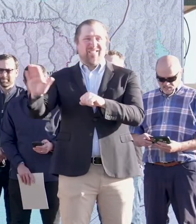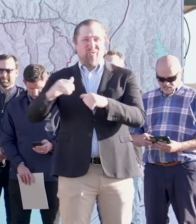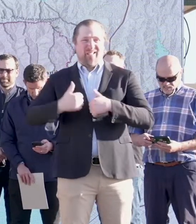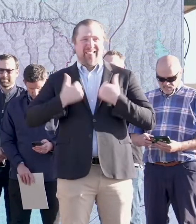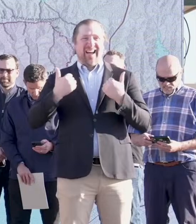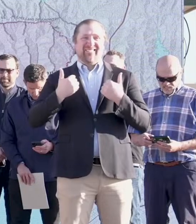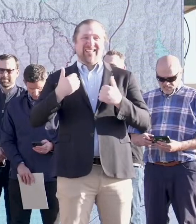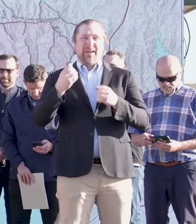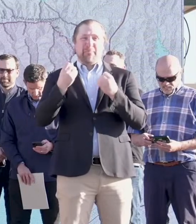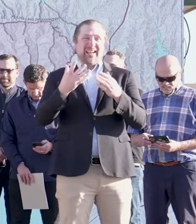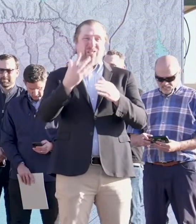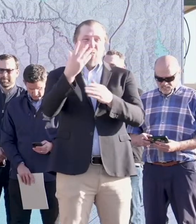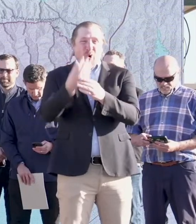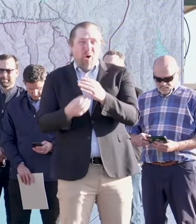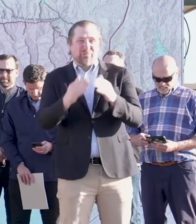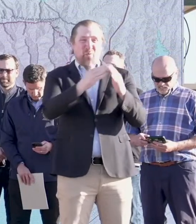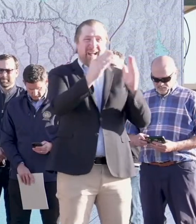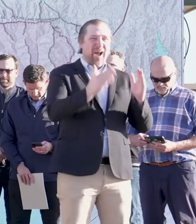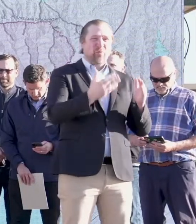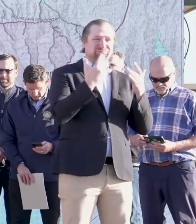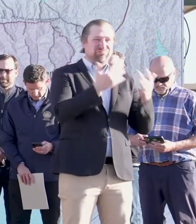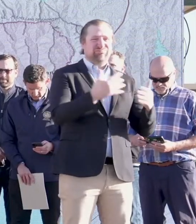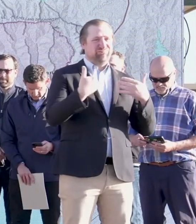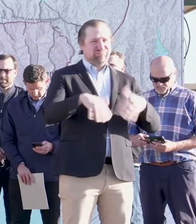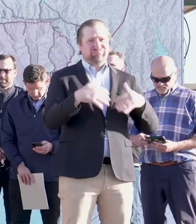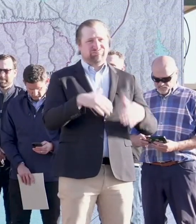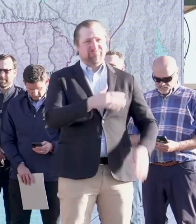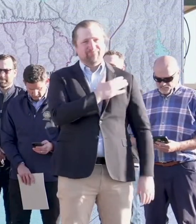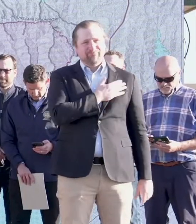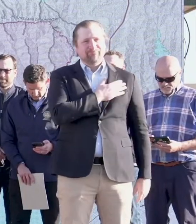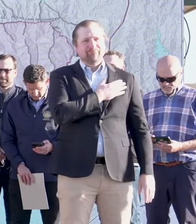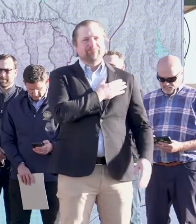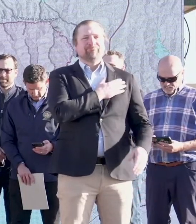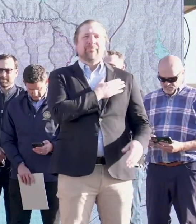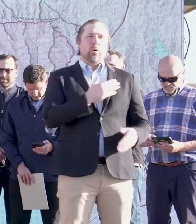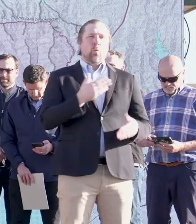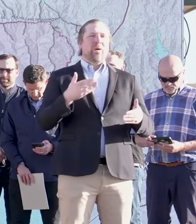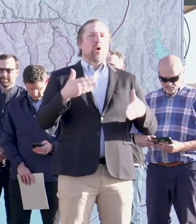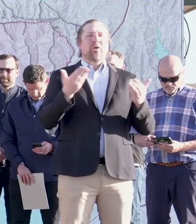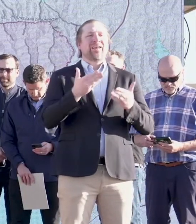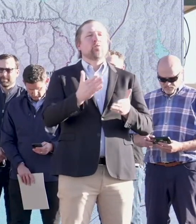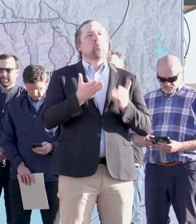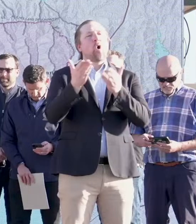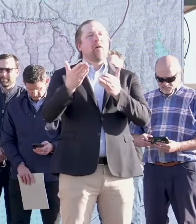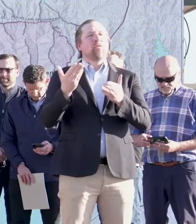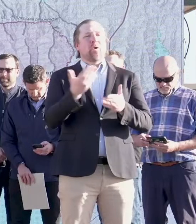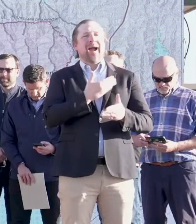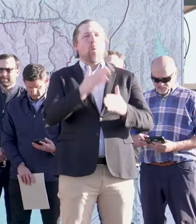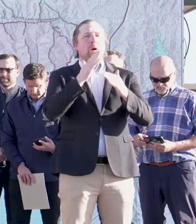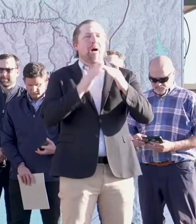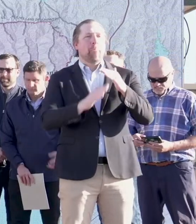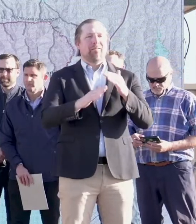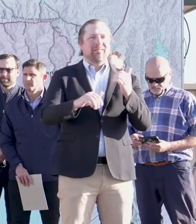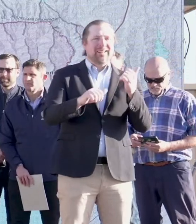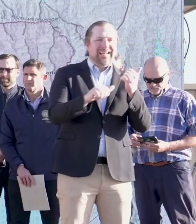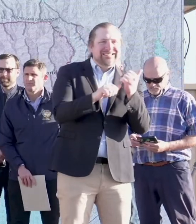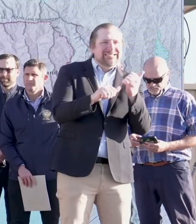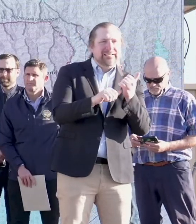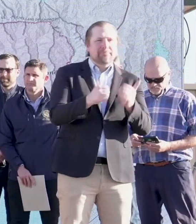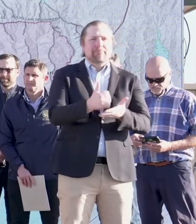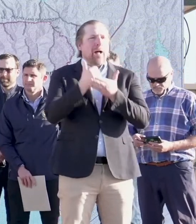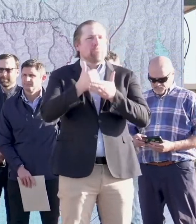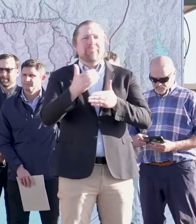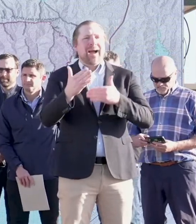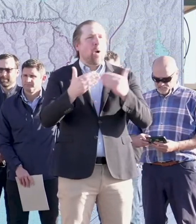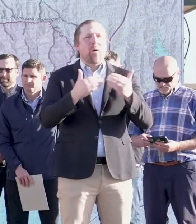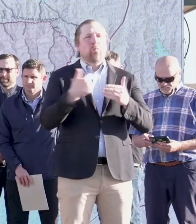experienced loss themselves. We are here to offer our humble assistance and to help wherever and however we